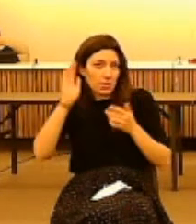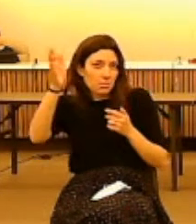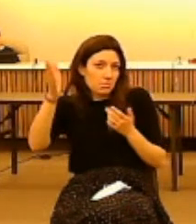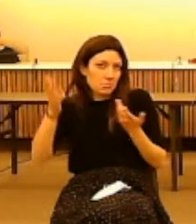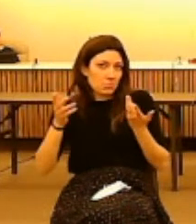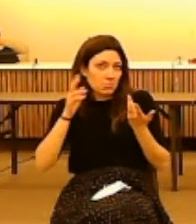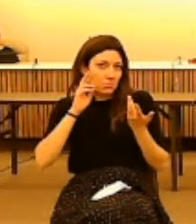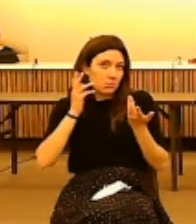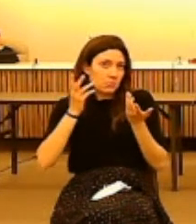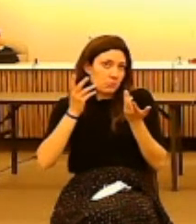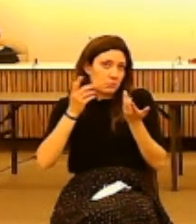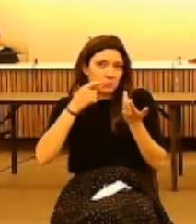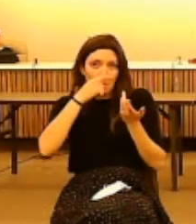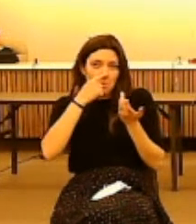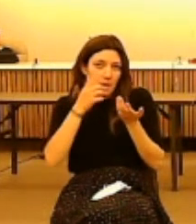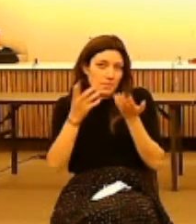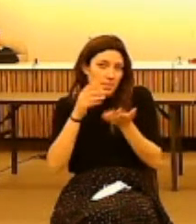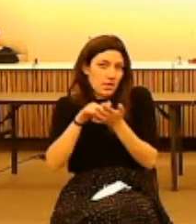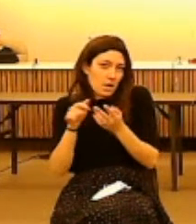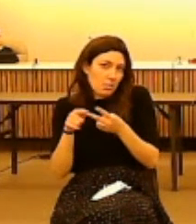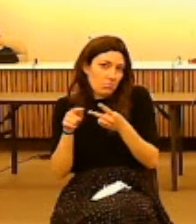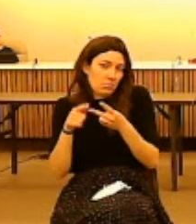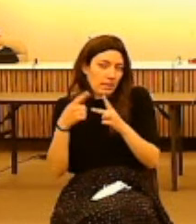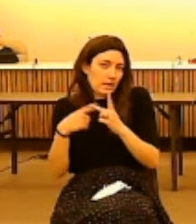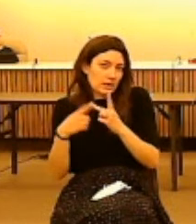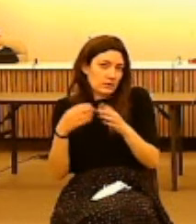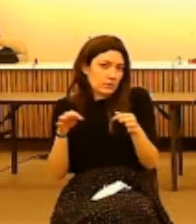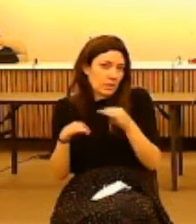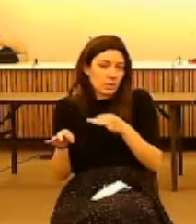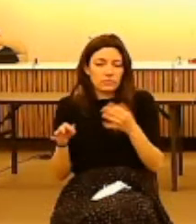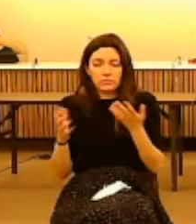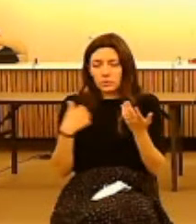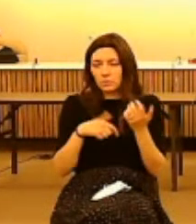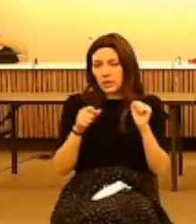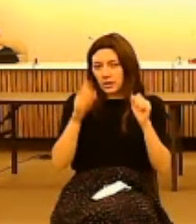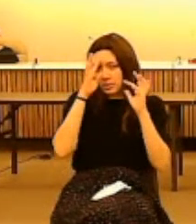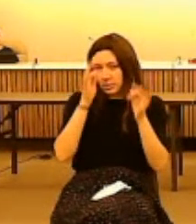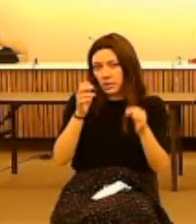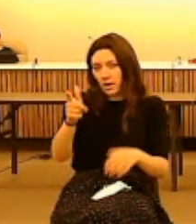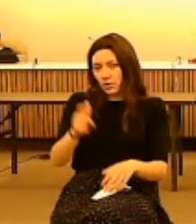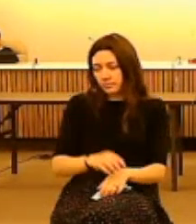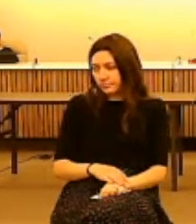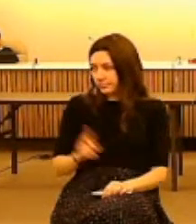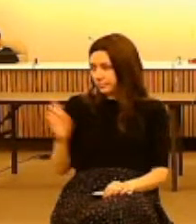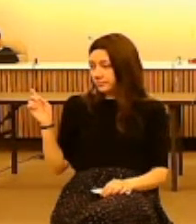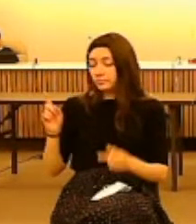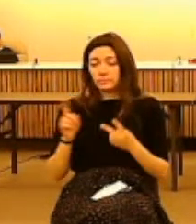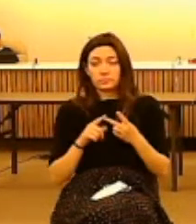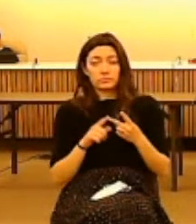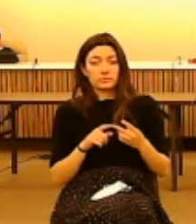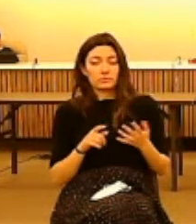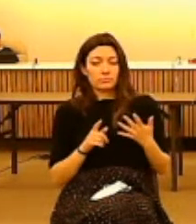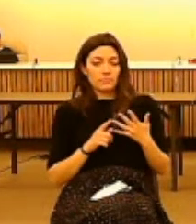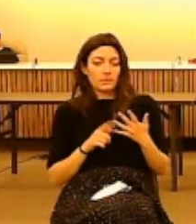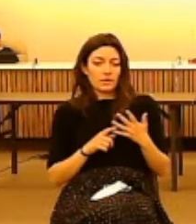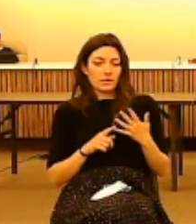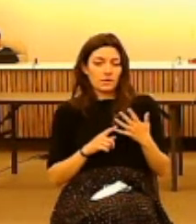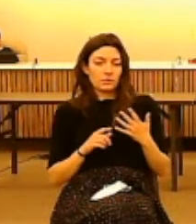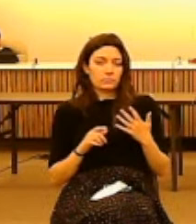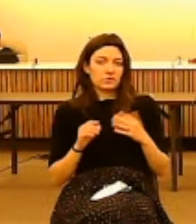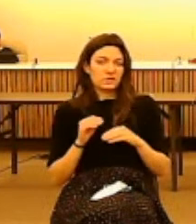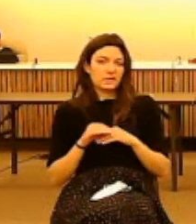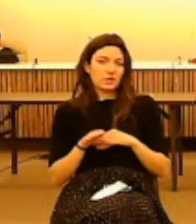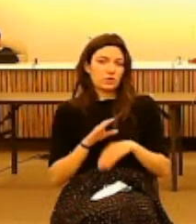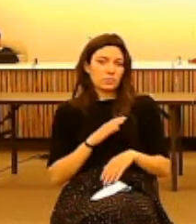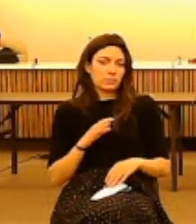you know, whatever, we can make those decisions down the road. So If we do a sale, and forgive me, I was writing notes